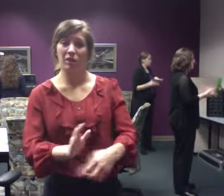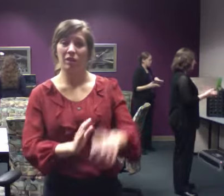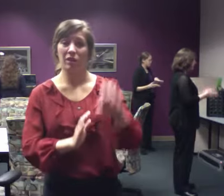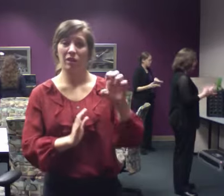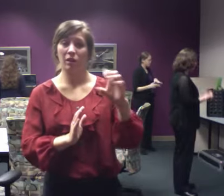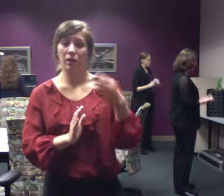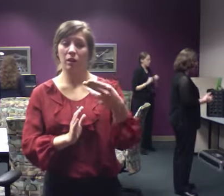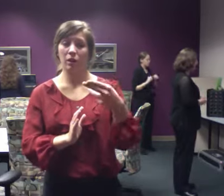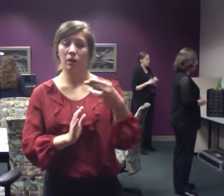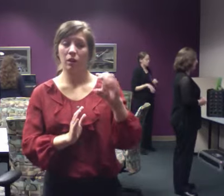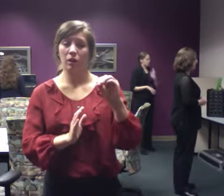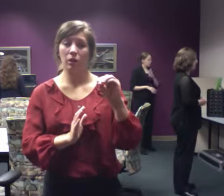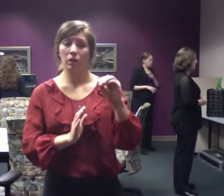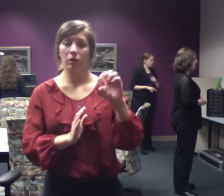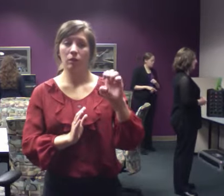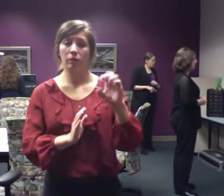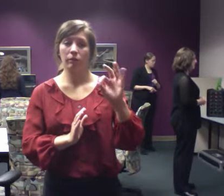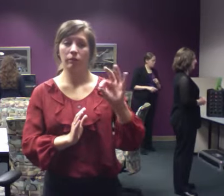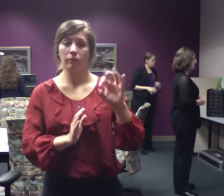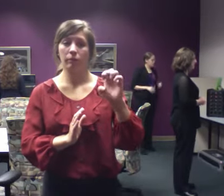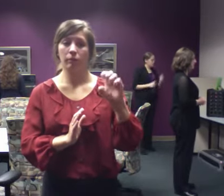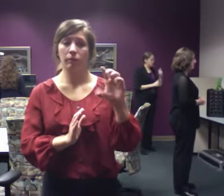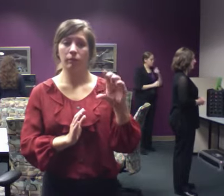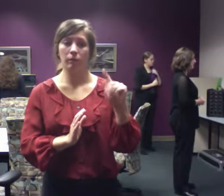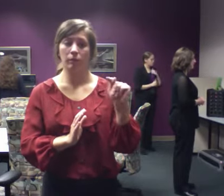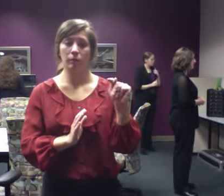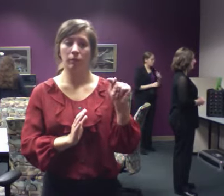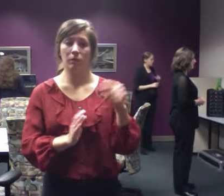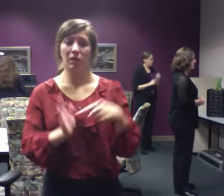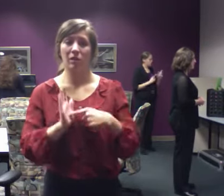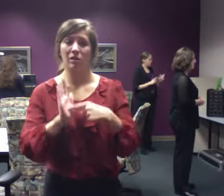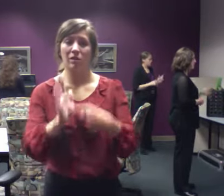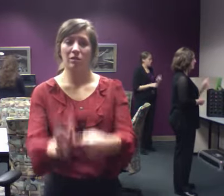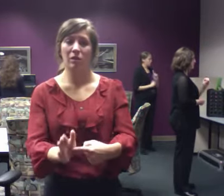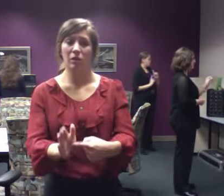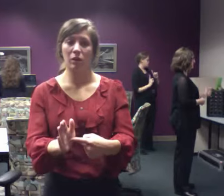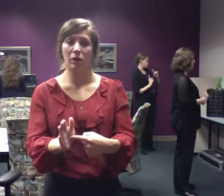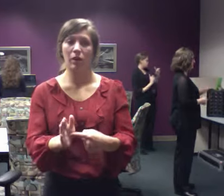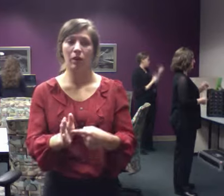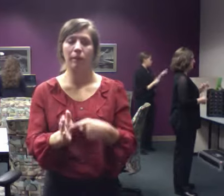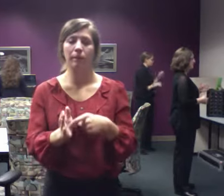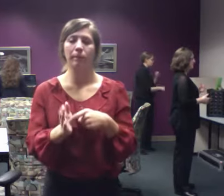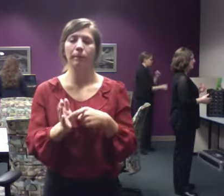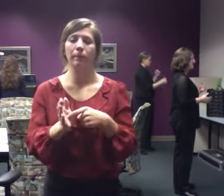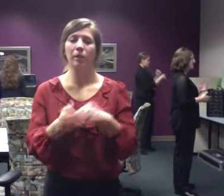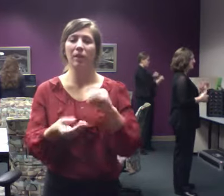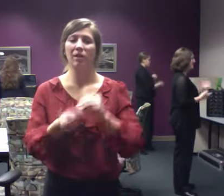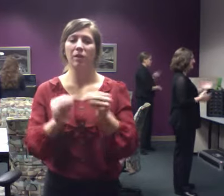I mean, sometimes, you know, statistics can be very misleading. But if you start looking here, this is fairly